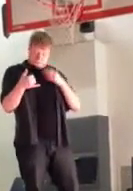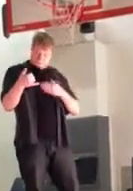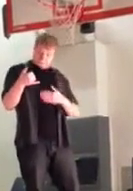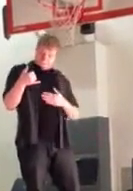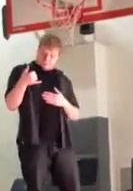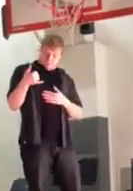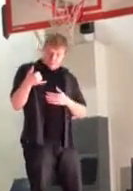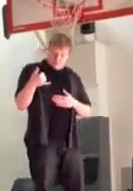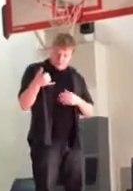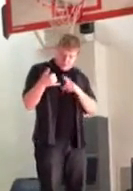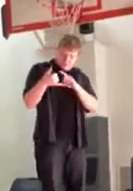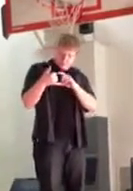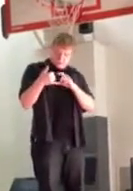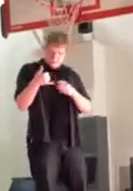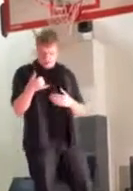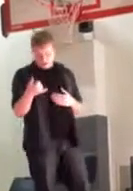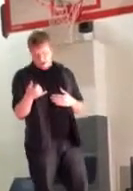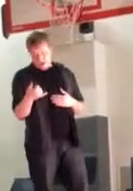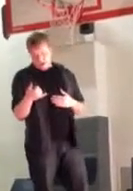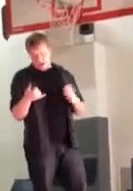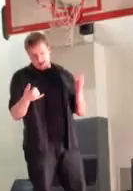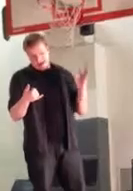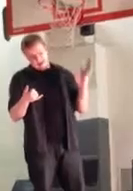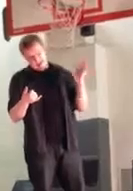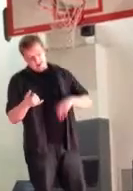like, okay, what's up?